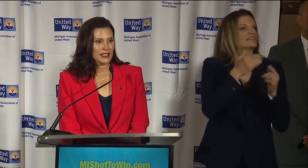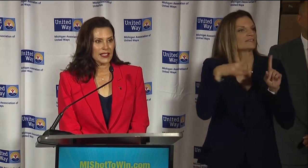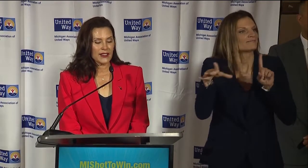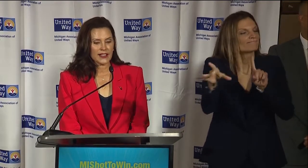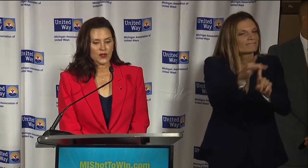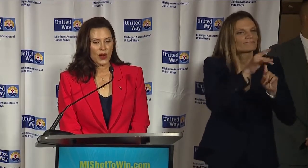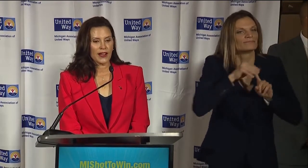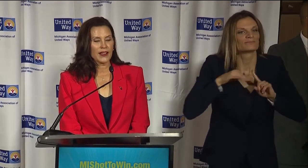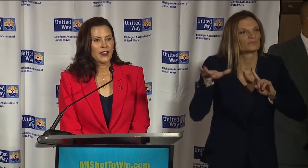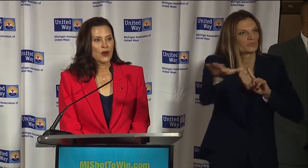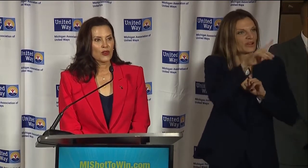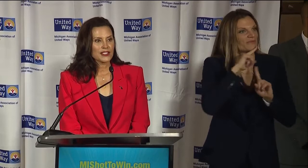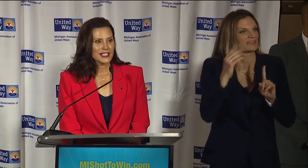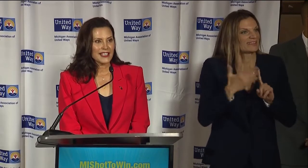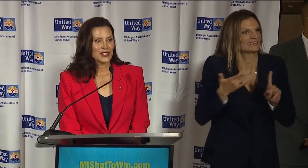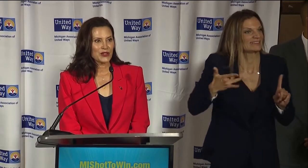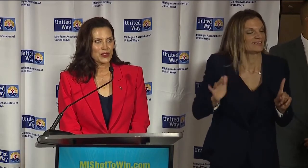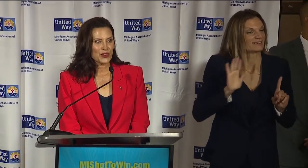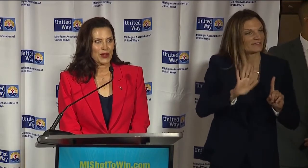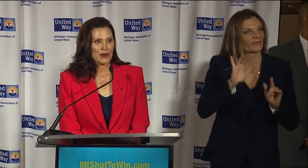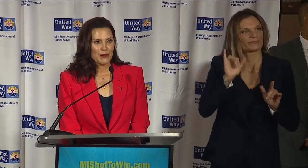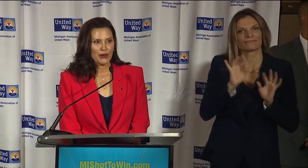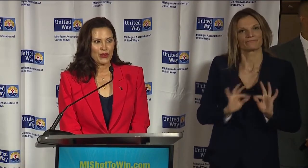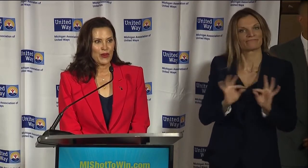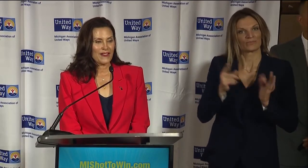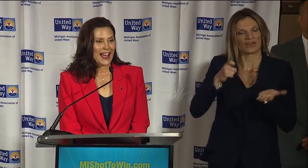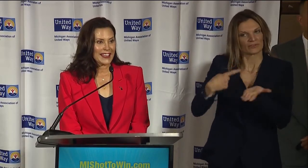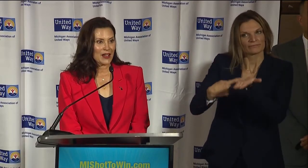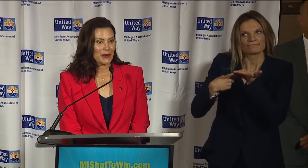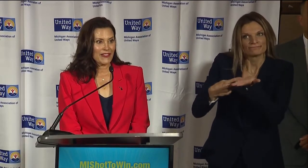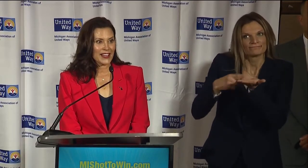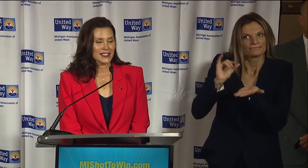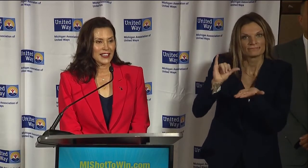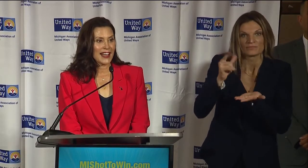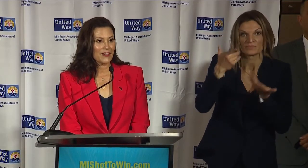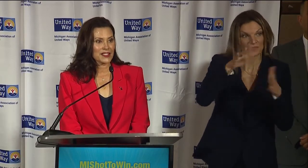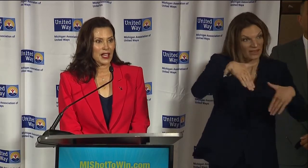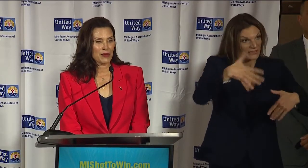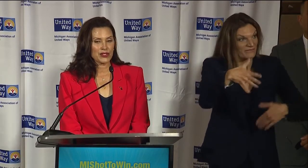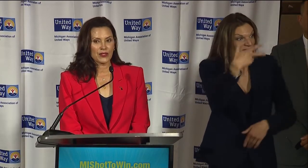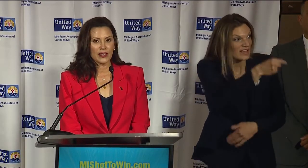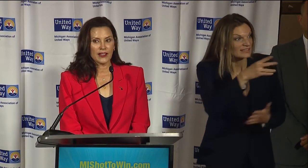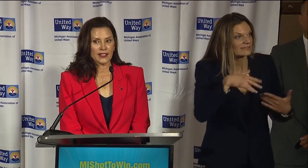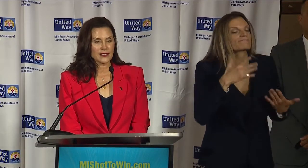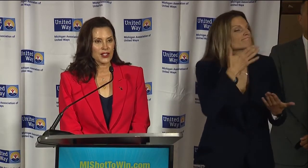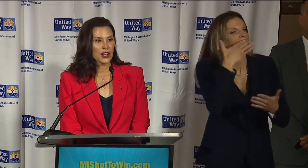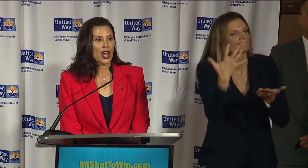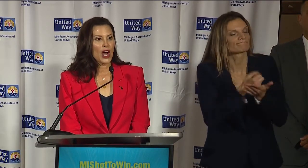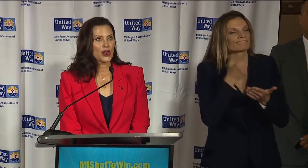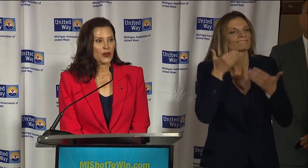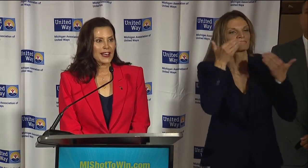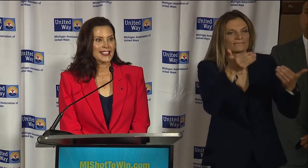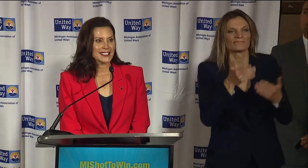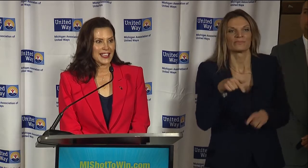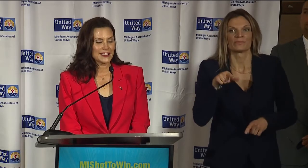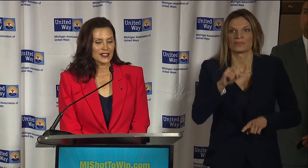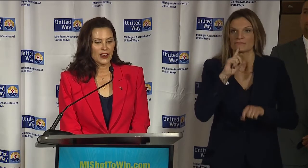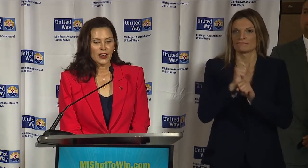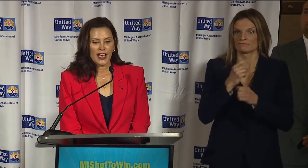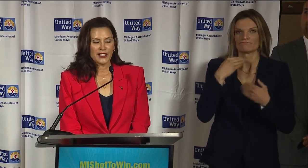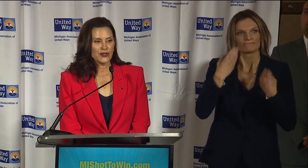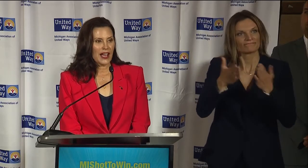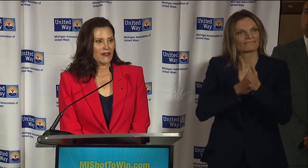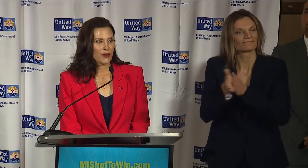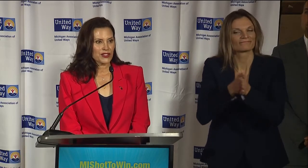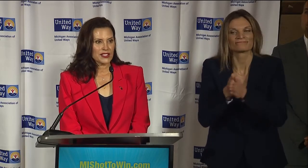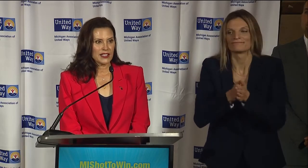more deadly, and that's why we're seeking to ensure that people who have not yet been vaccinated have this opportunity, and this is a great incentive.